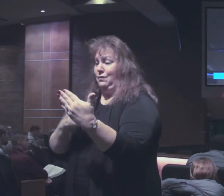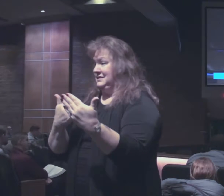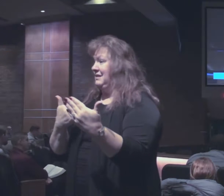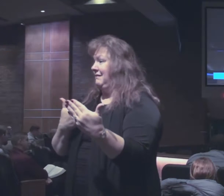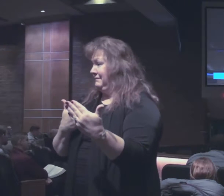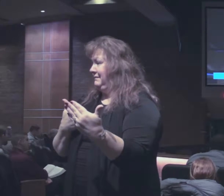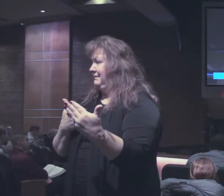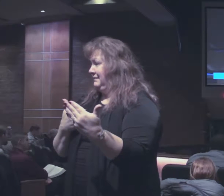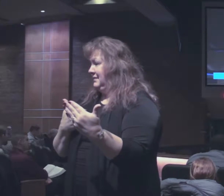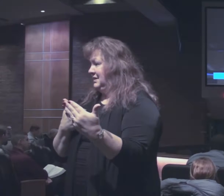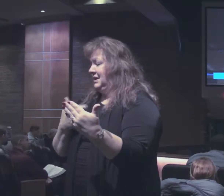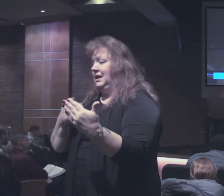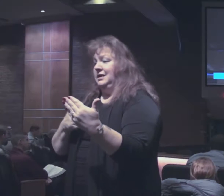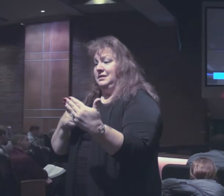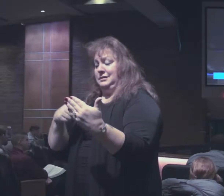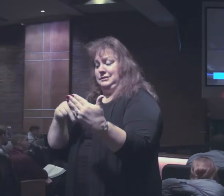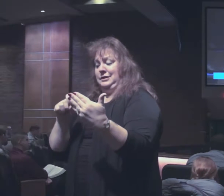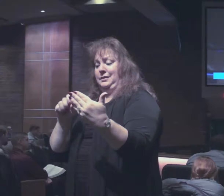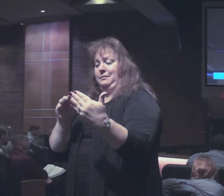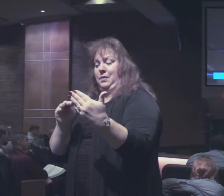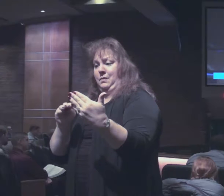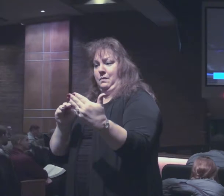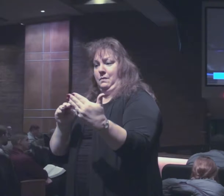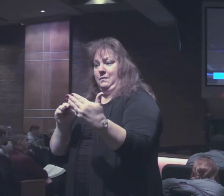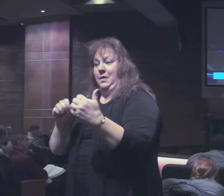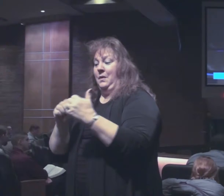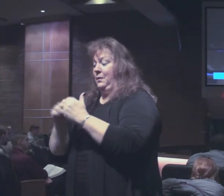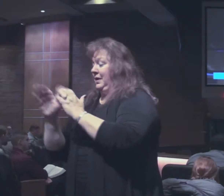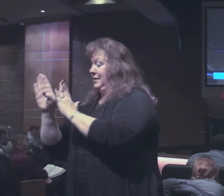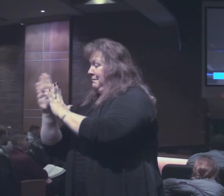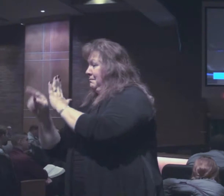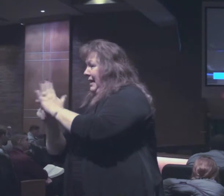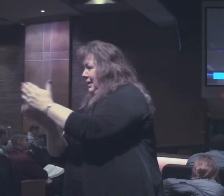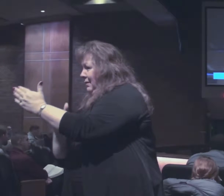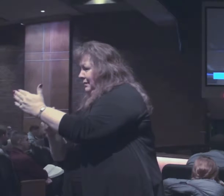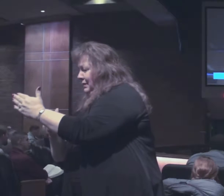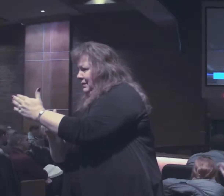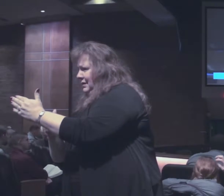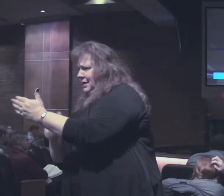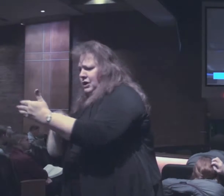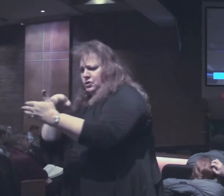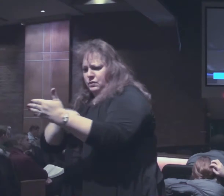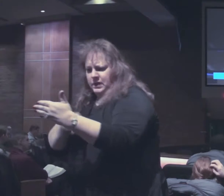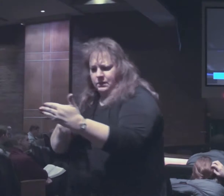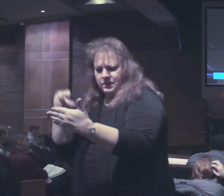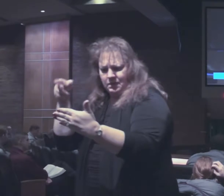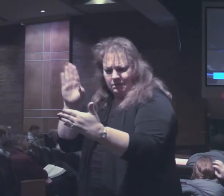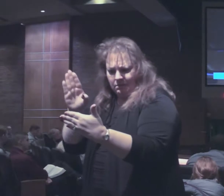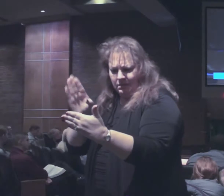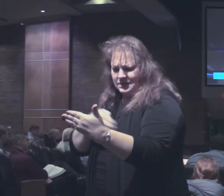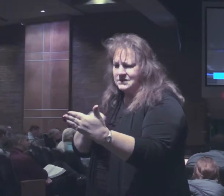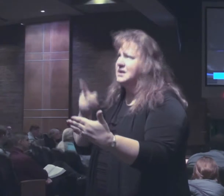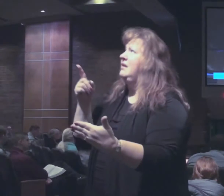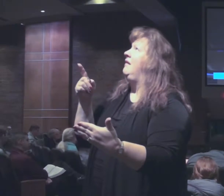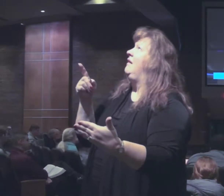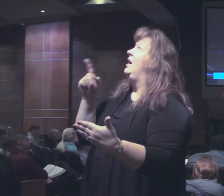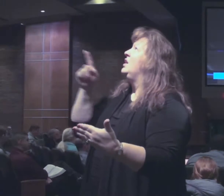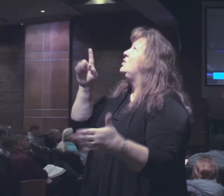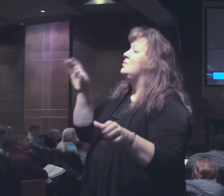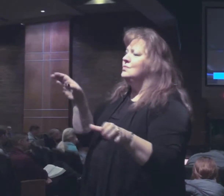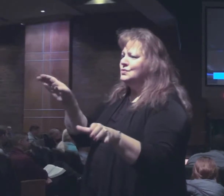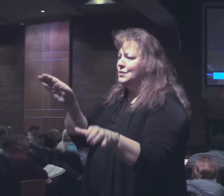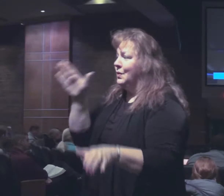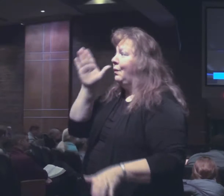And basically, they're the poems that would be set to music. And you see what they were singing about. God, what He has done, what He